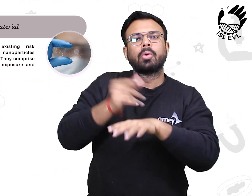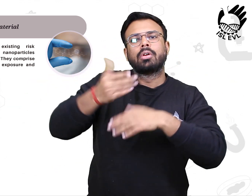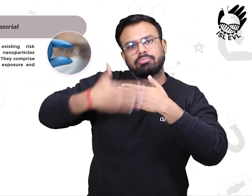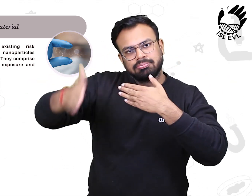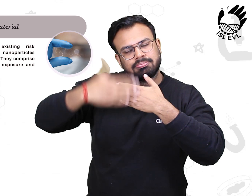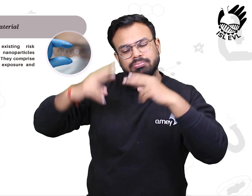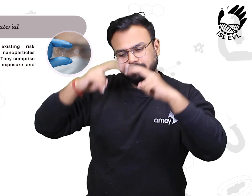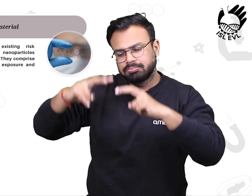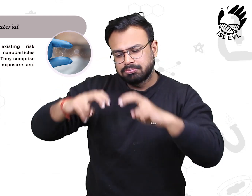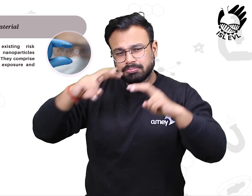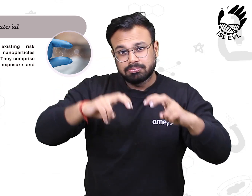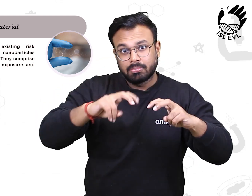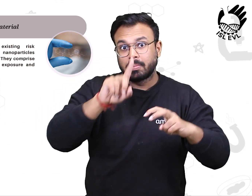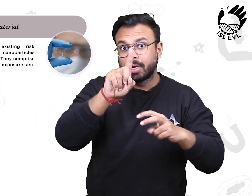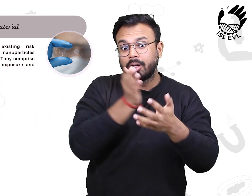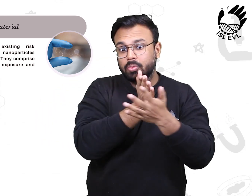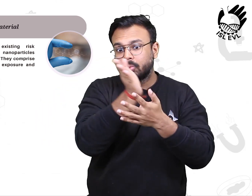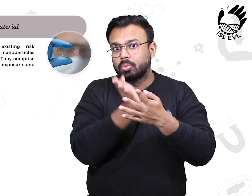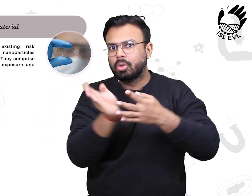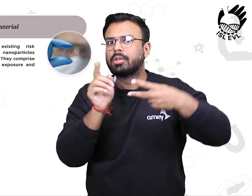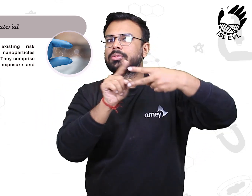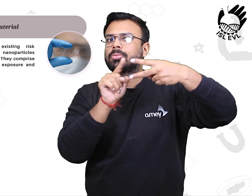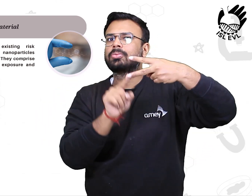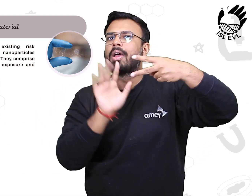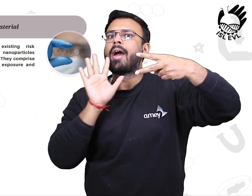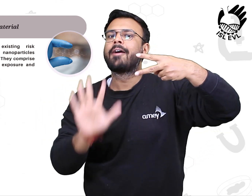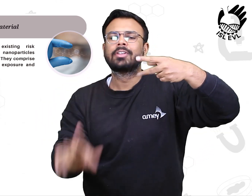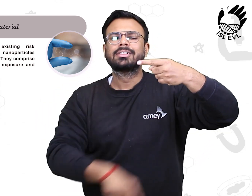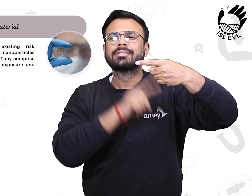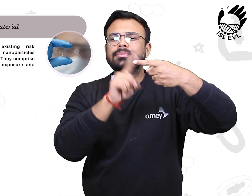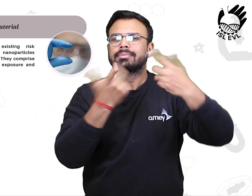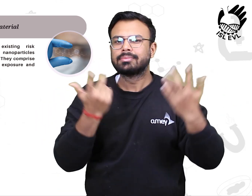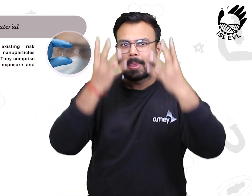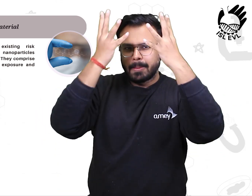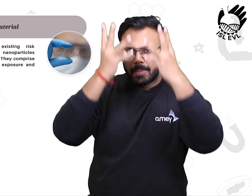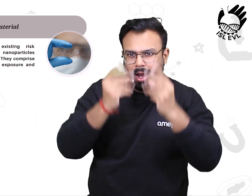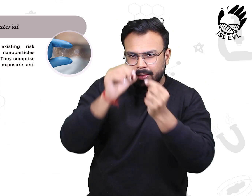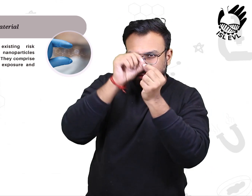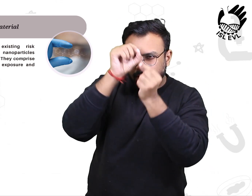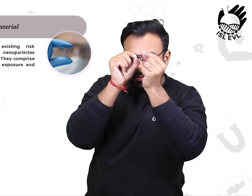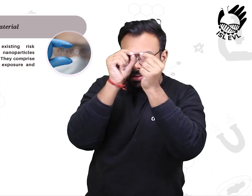methodologies to nanoparticles needs further research.